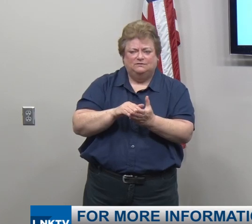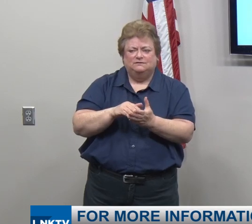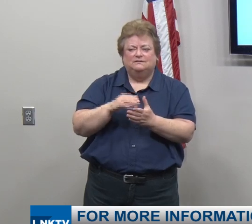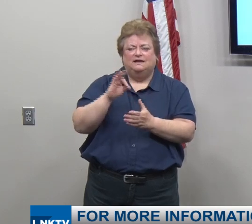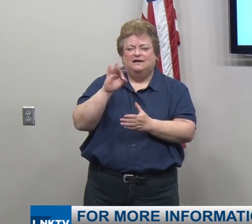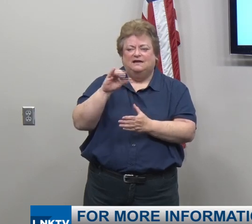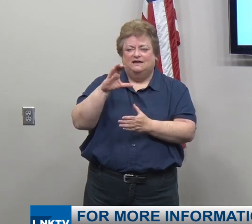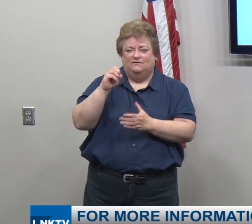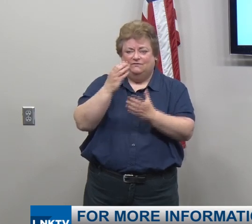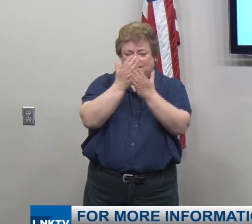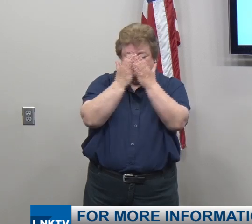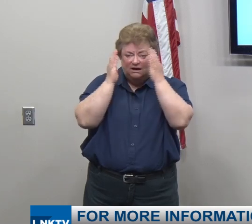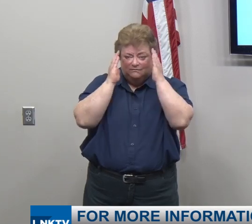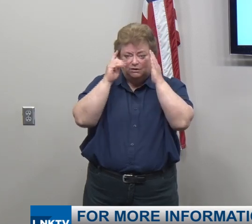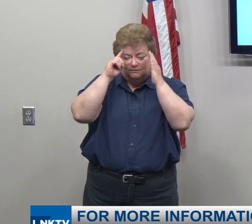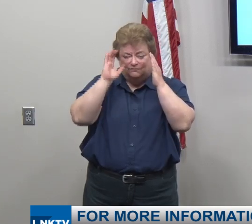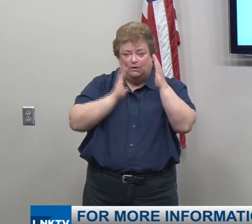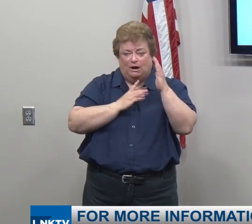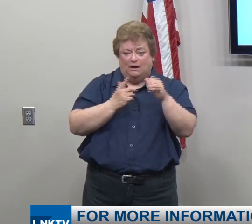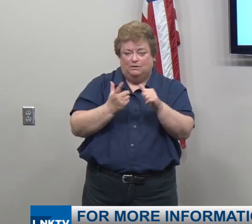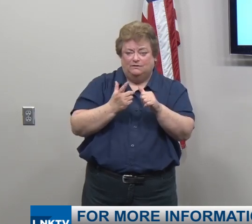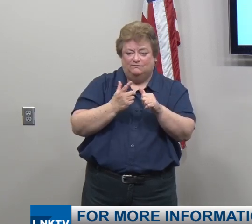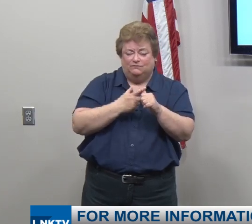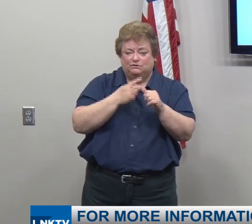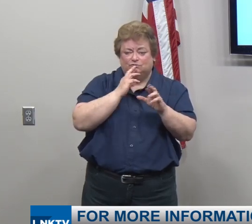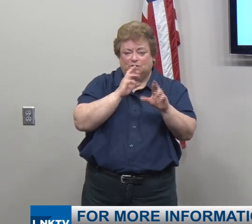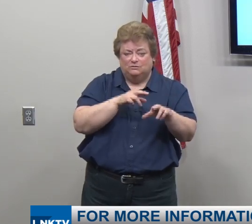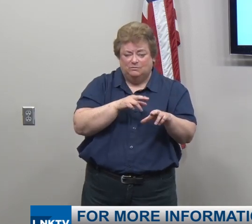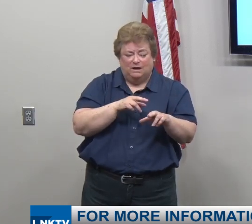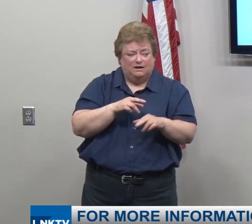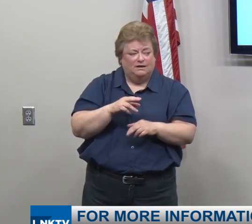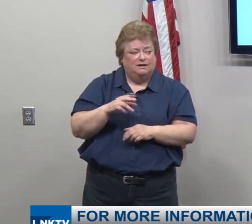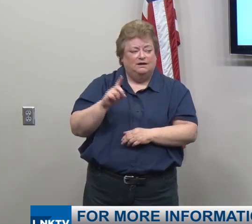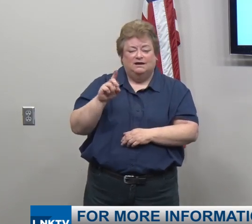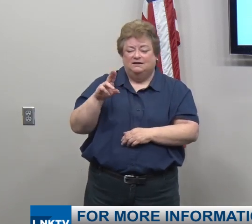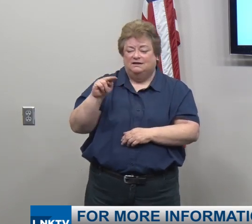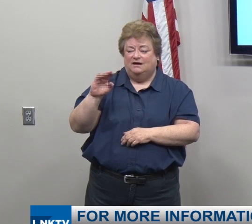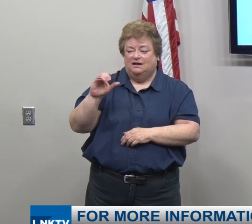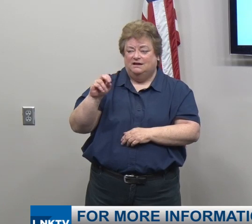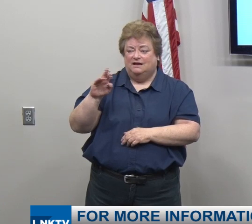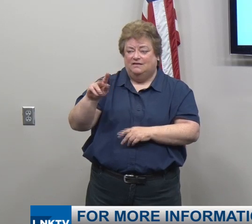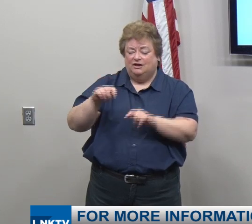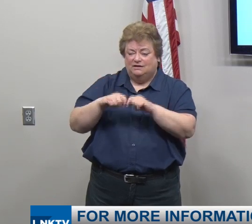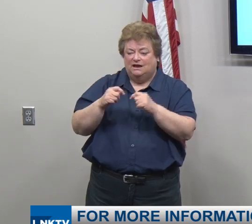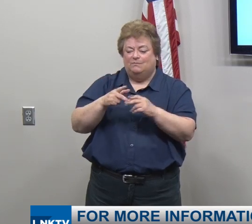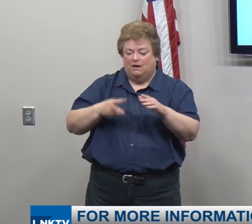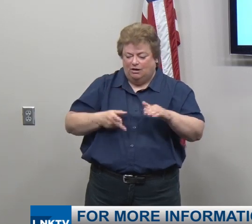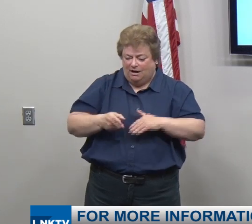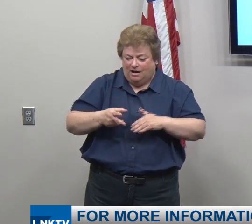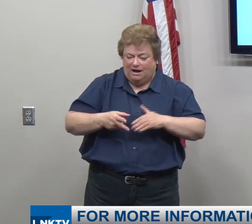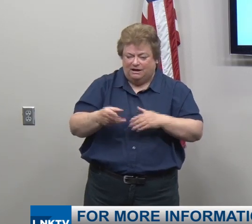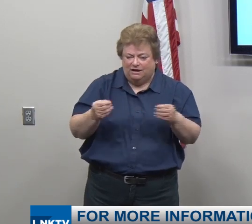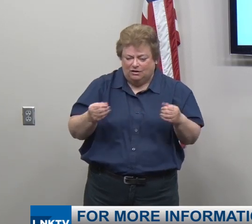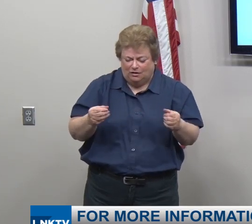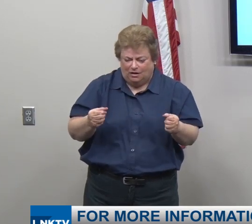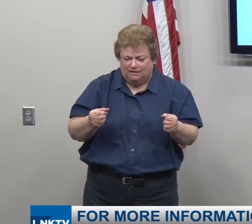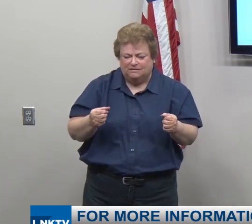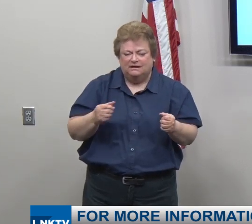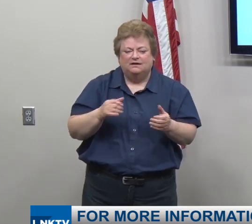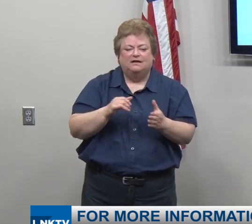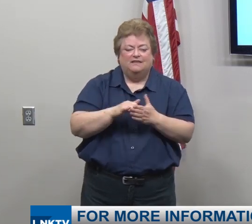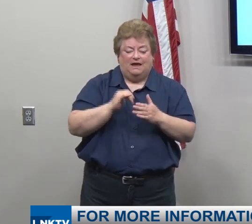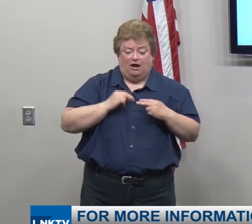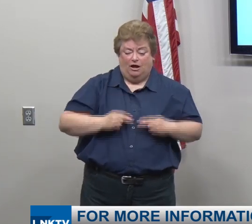face coverings for our first responders. As we speak, Duncan's team is cutting cloth according to specs provided by our